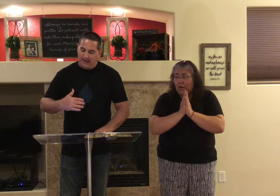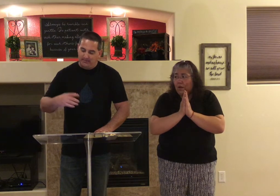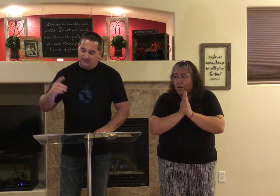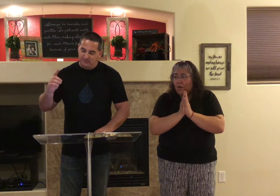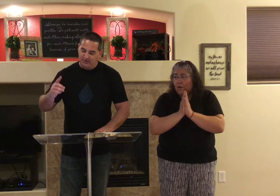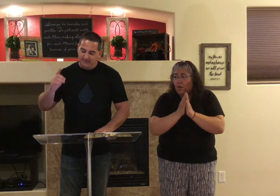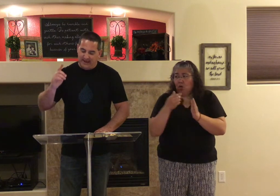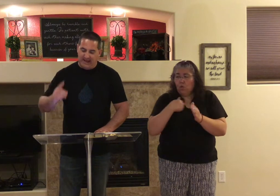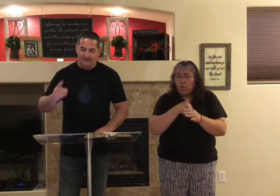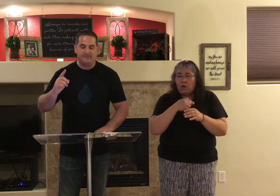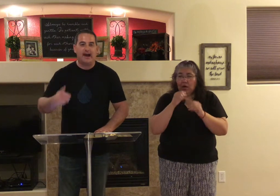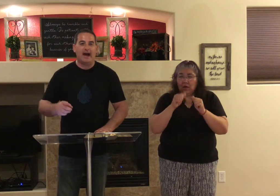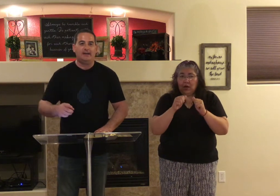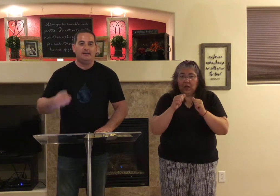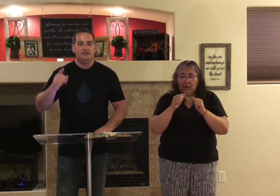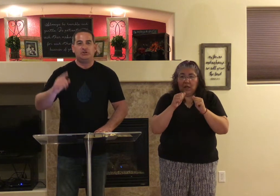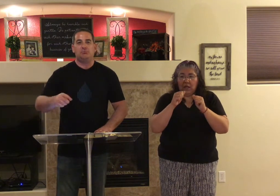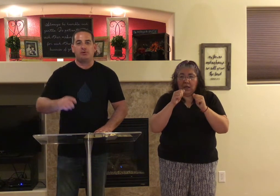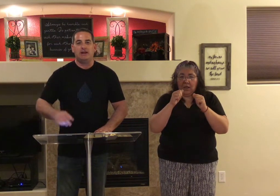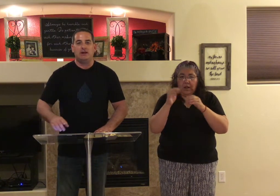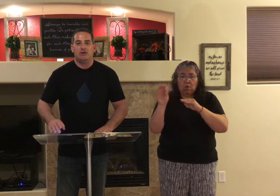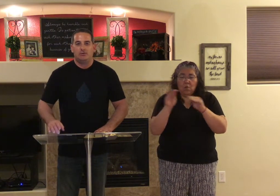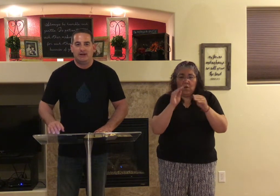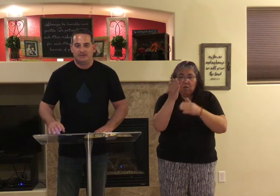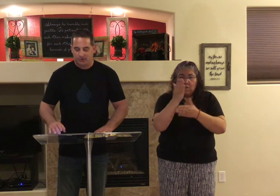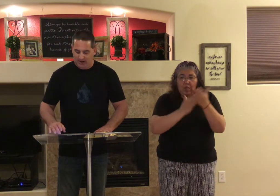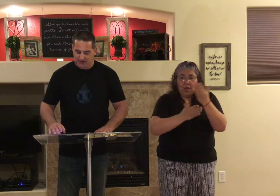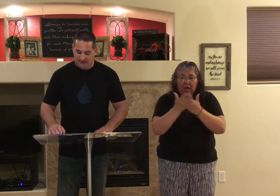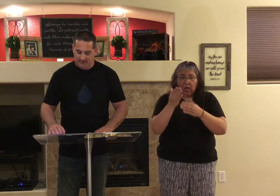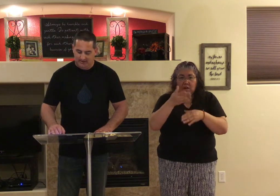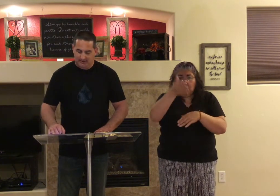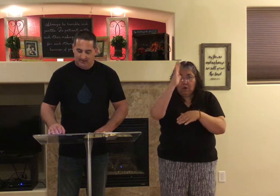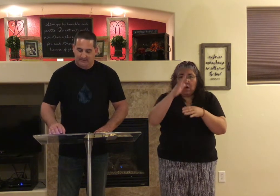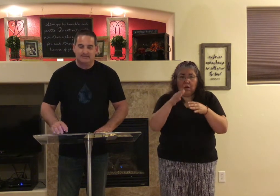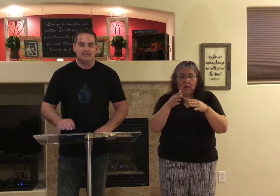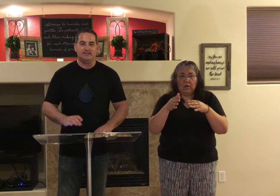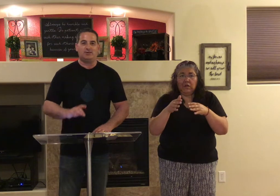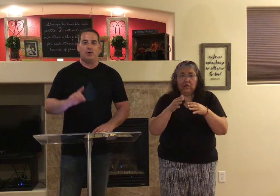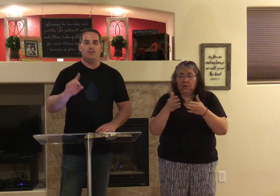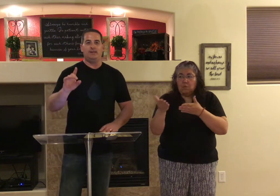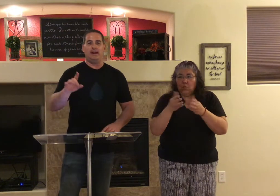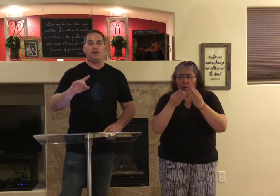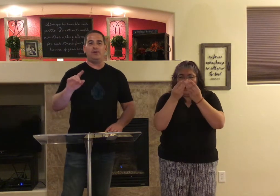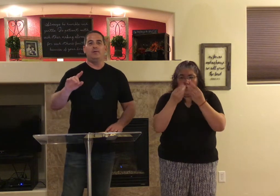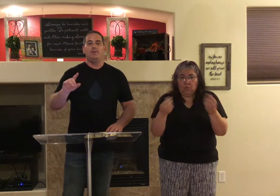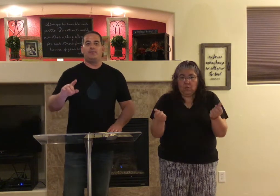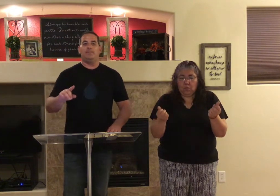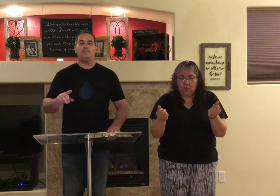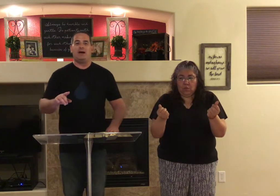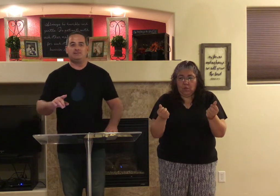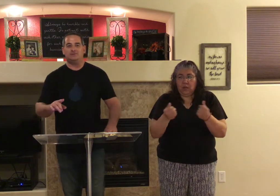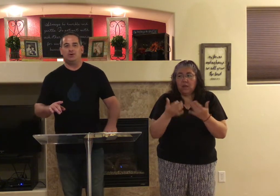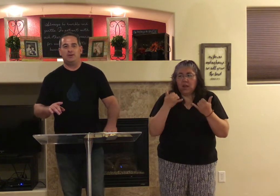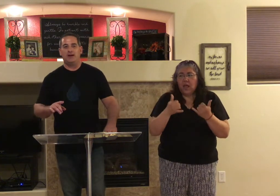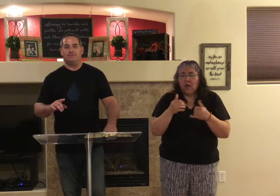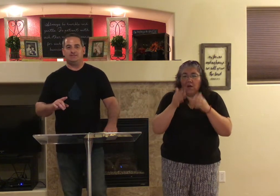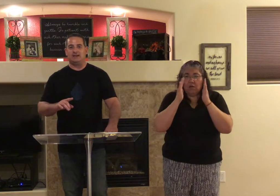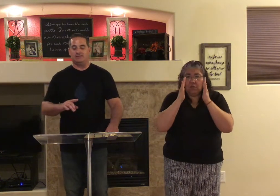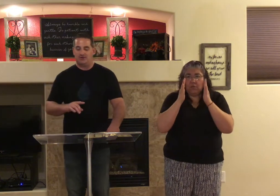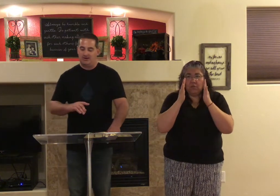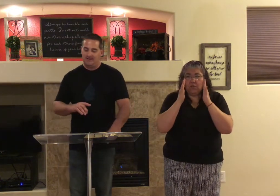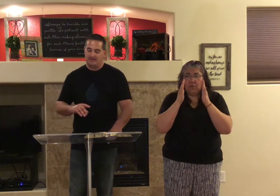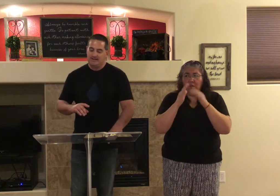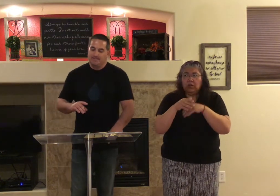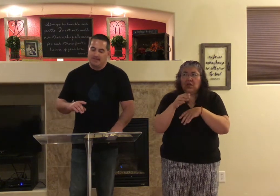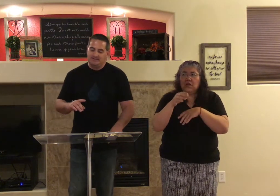may be able to move the hand of God to bring restoration. Listen to this quote that I heard from Pastor Tony Evans,